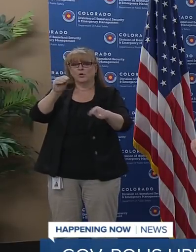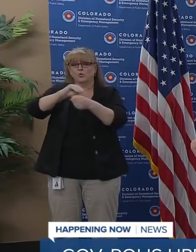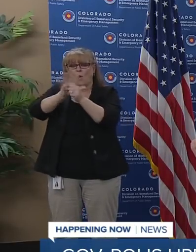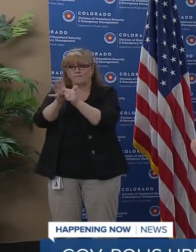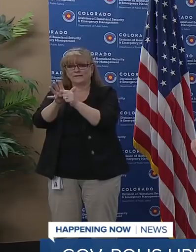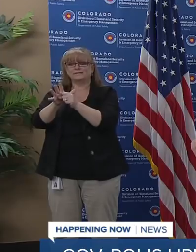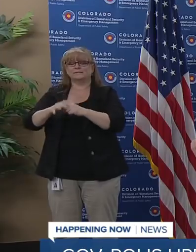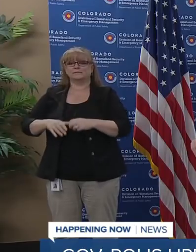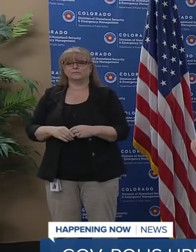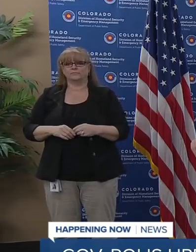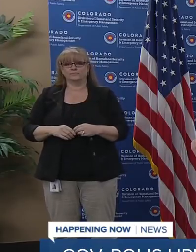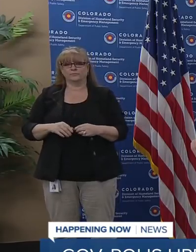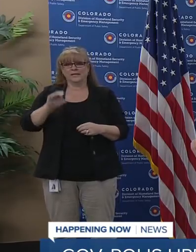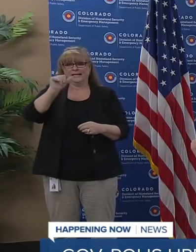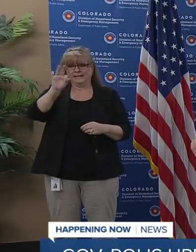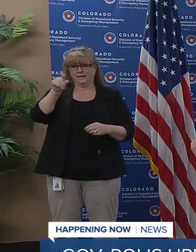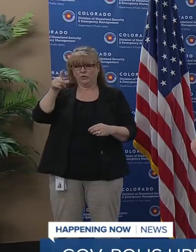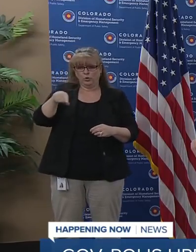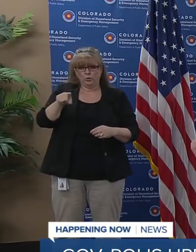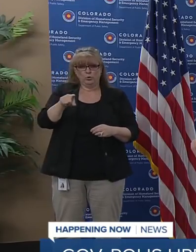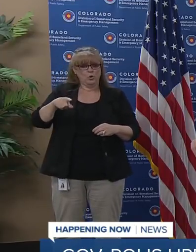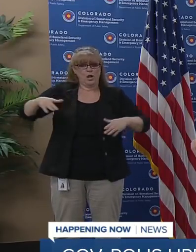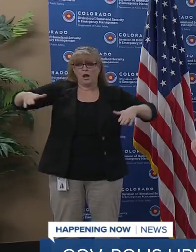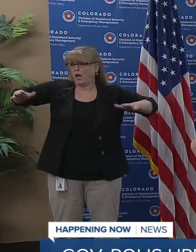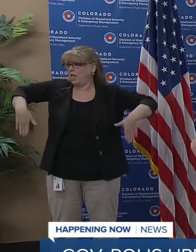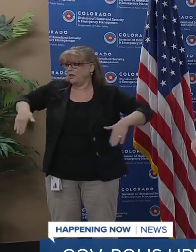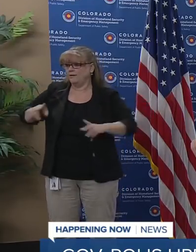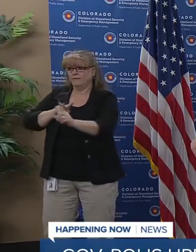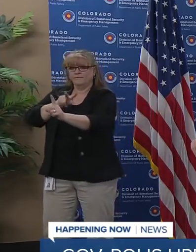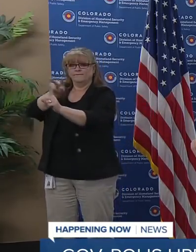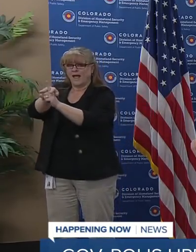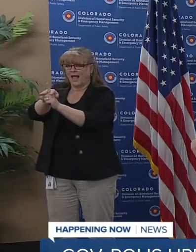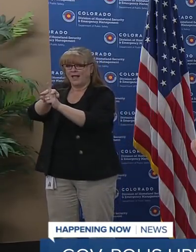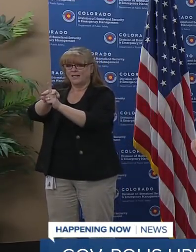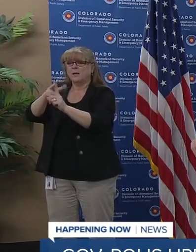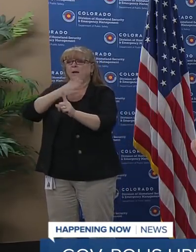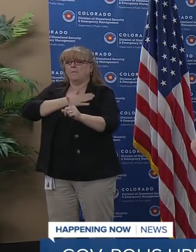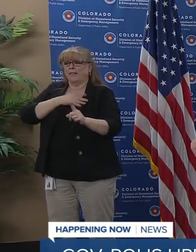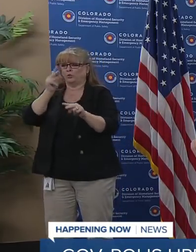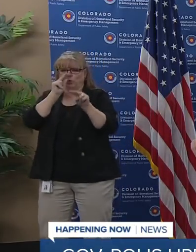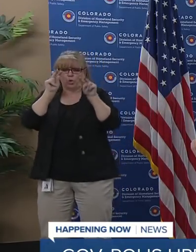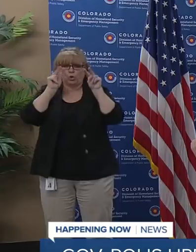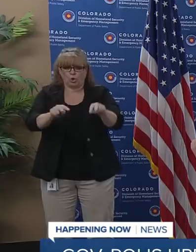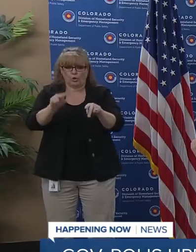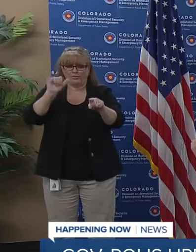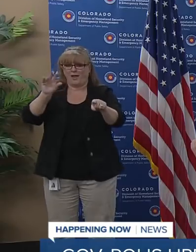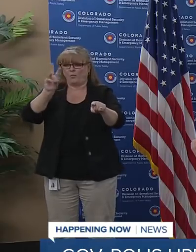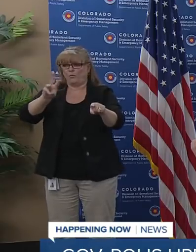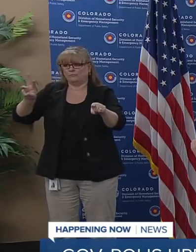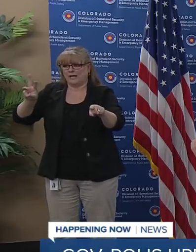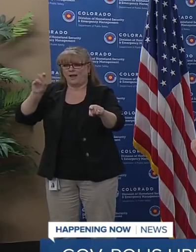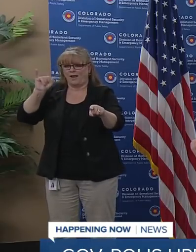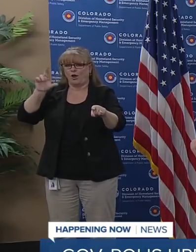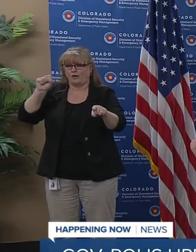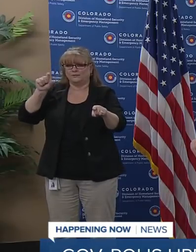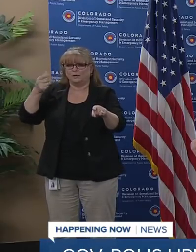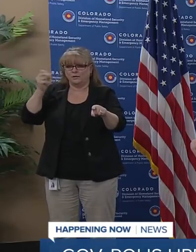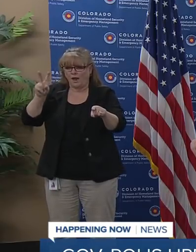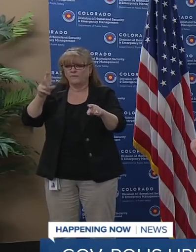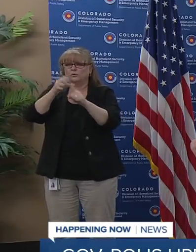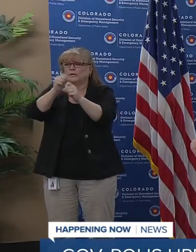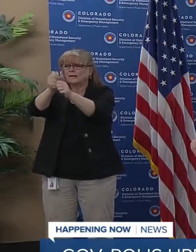haven't filed or you don't file, you can find that guidance at irs.gov/coronavirus. You are still eligible. Now, let's talk about unemployment for a